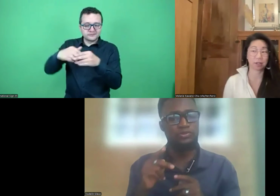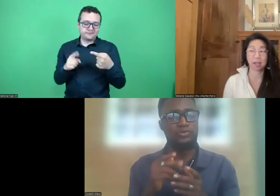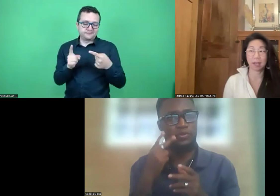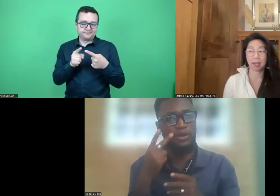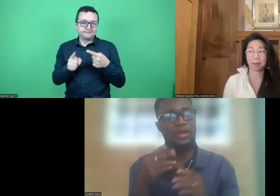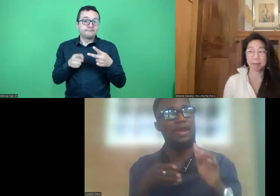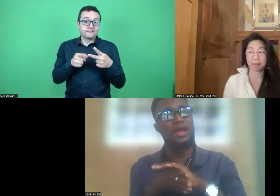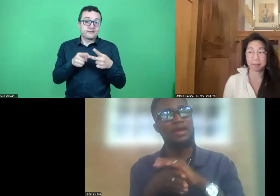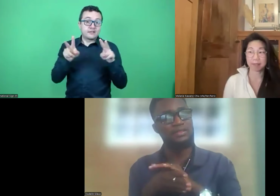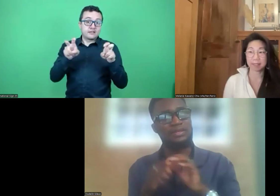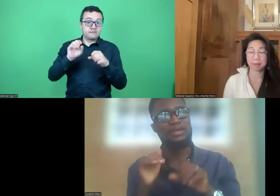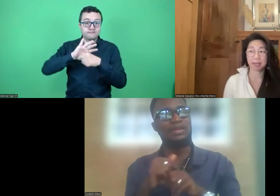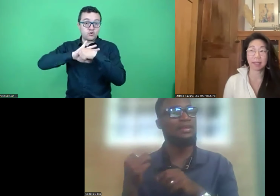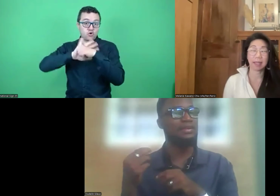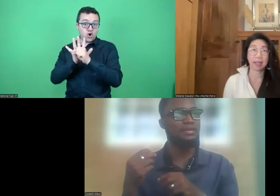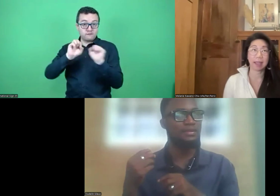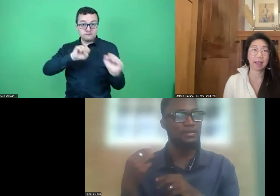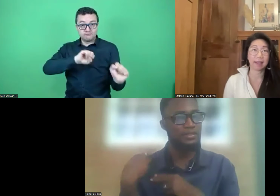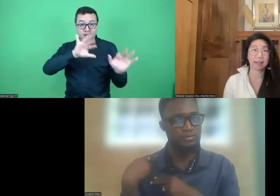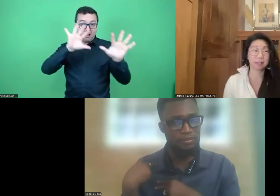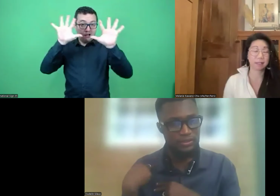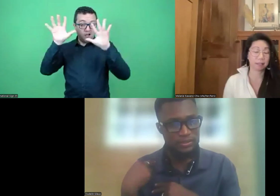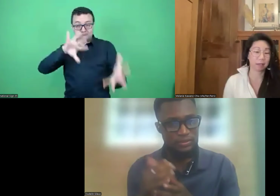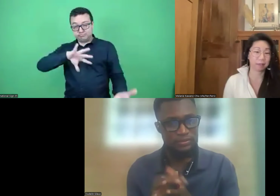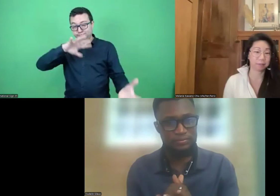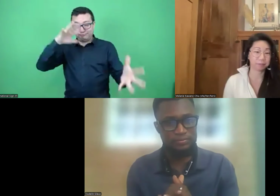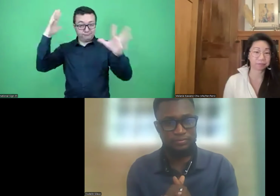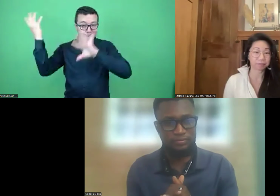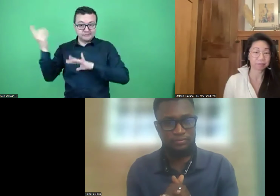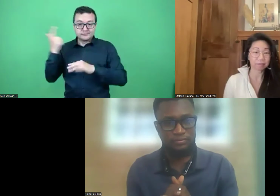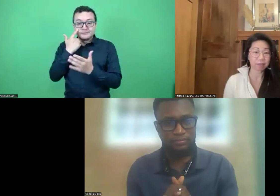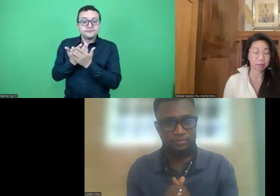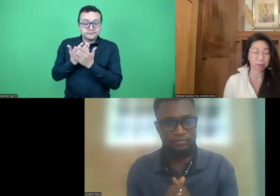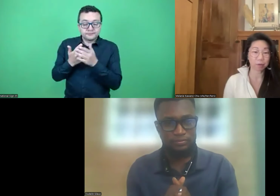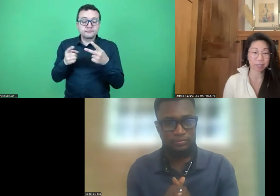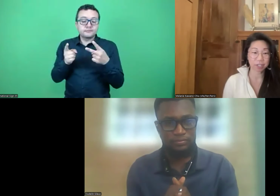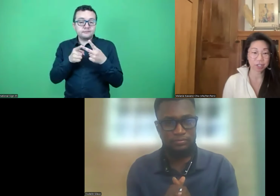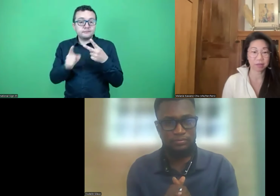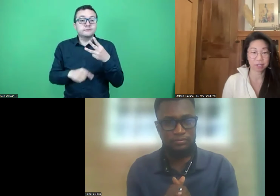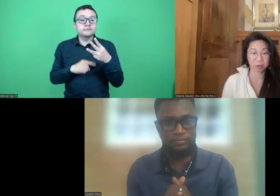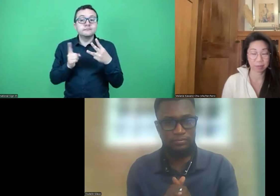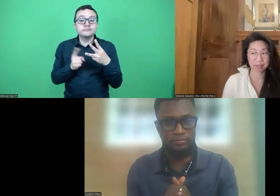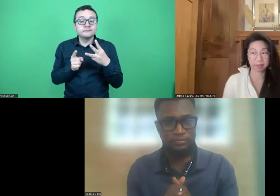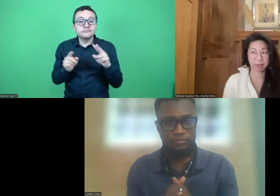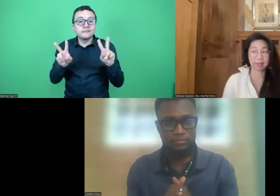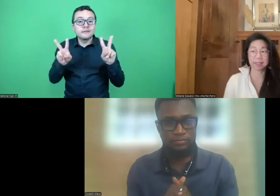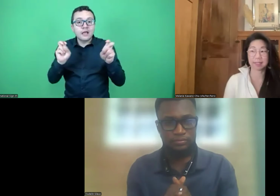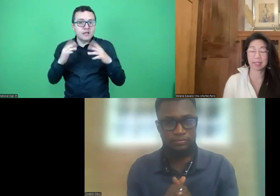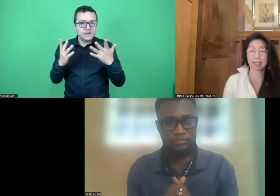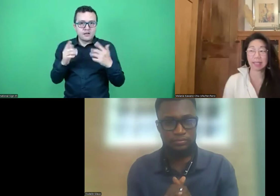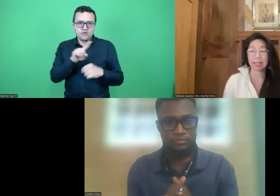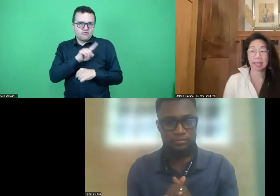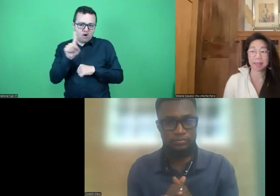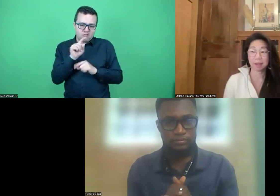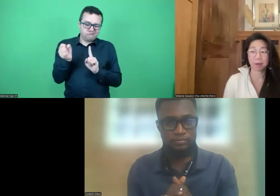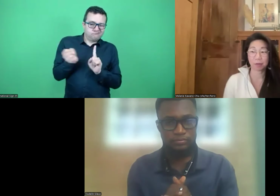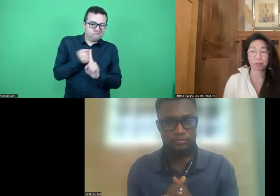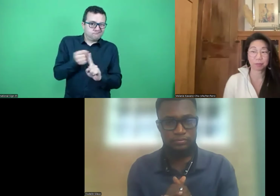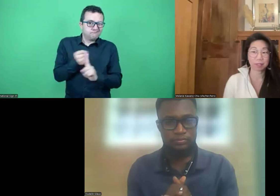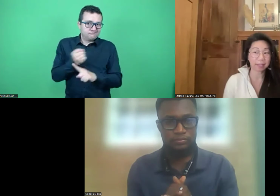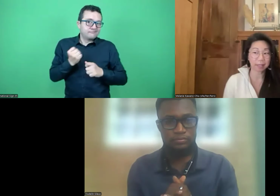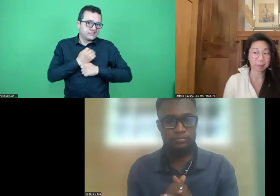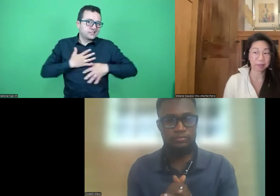disaster and the pandemic, and the prevention of gender-based violence. And there